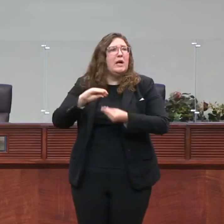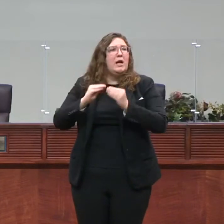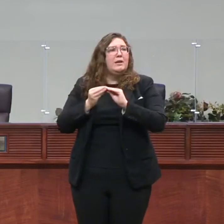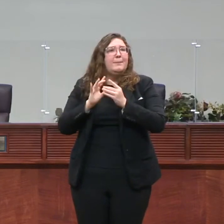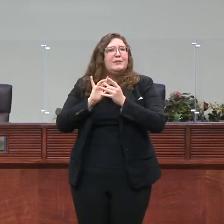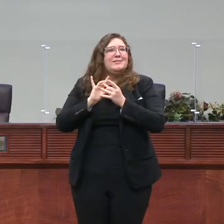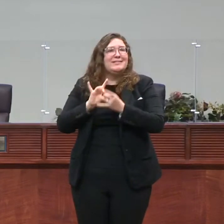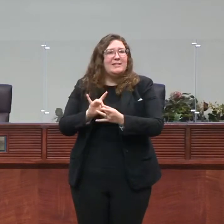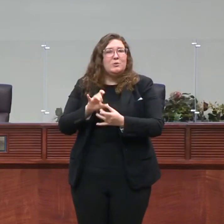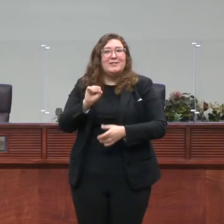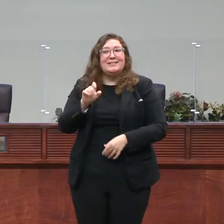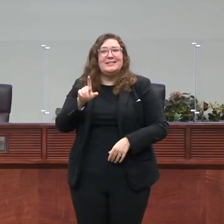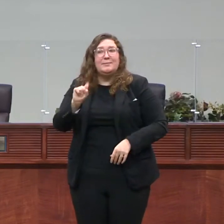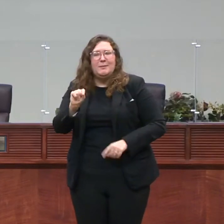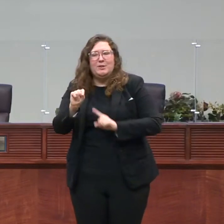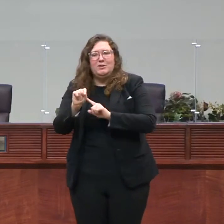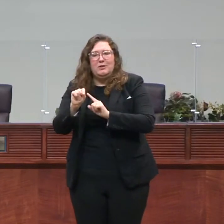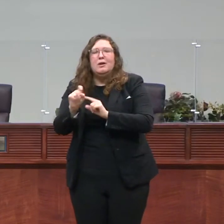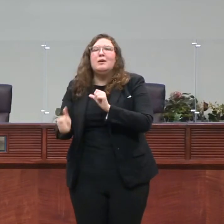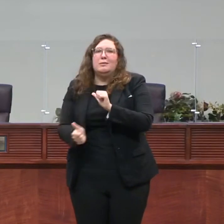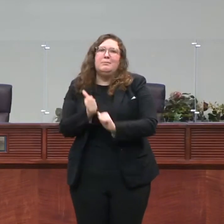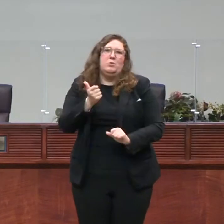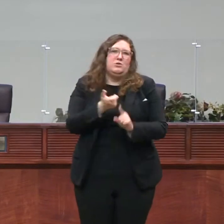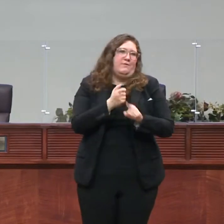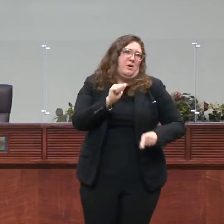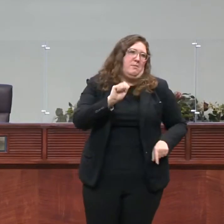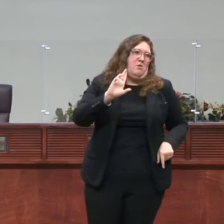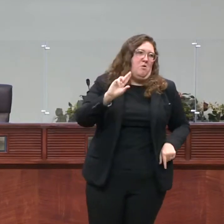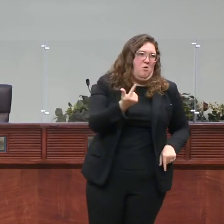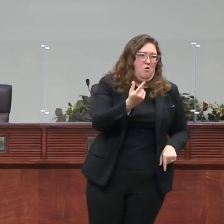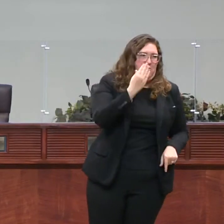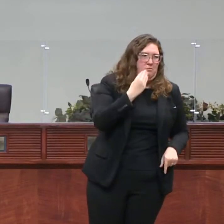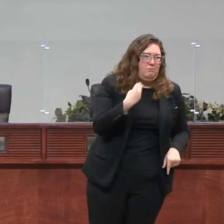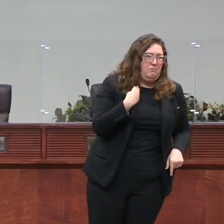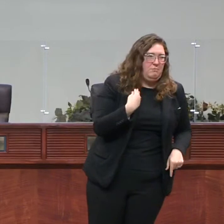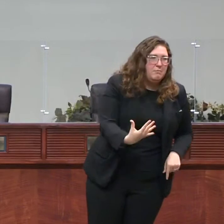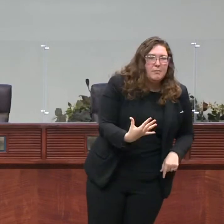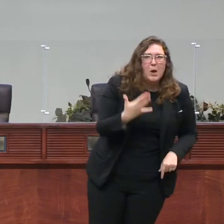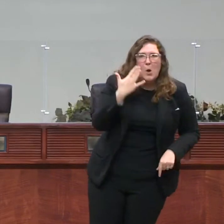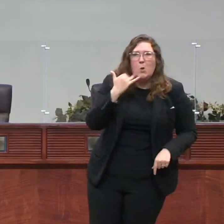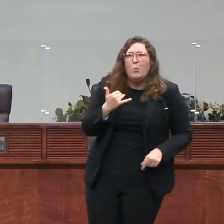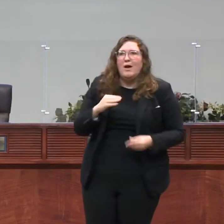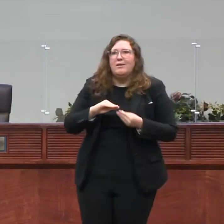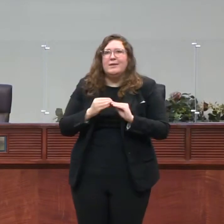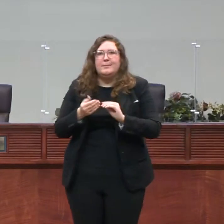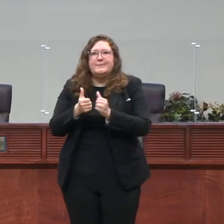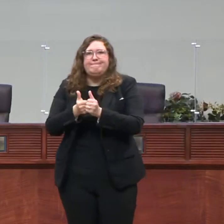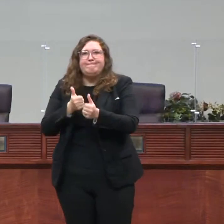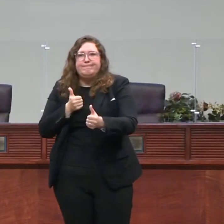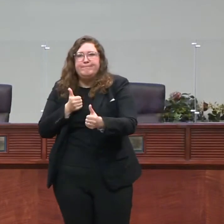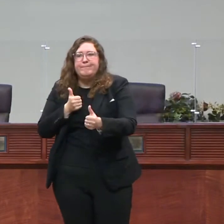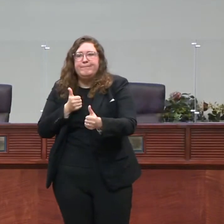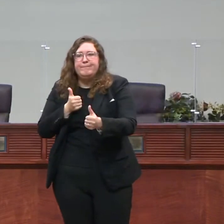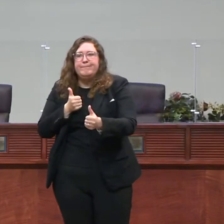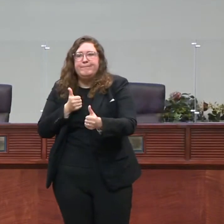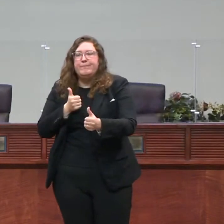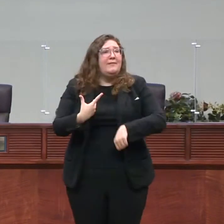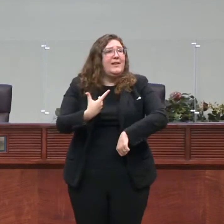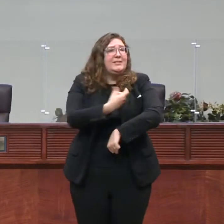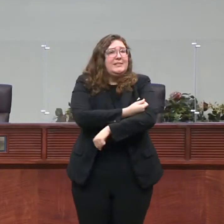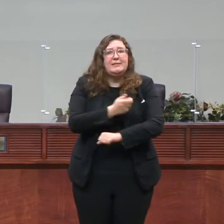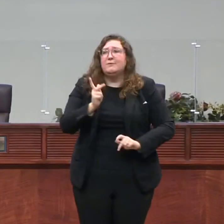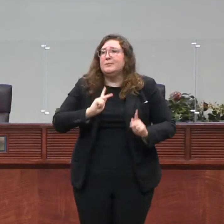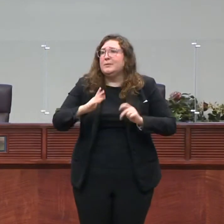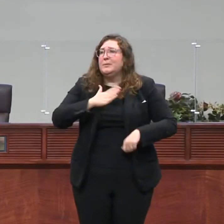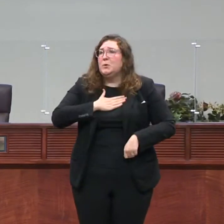cases that belong to the August data. With regard to vaccination of the eligible residents